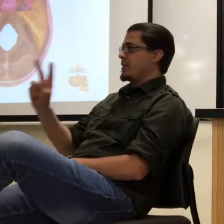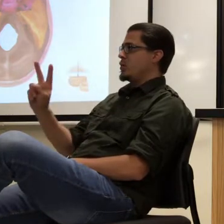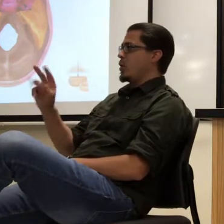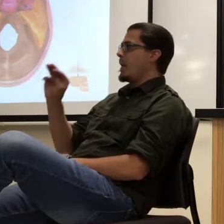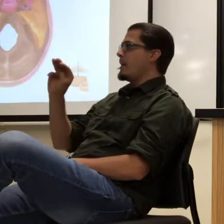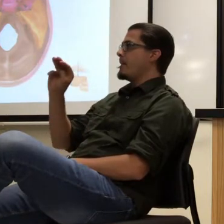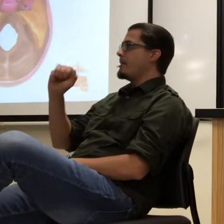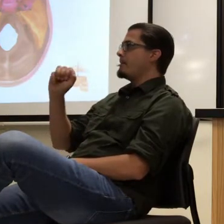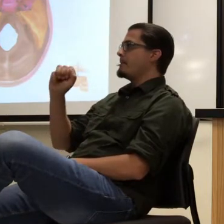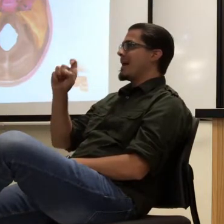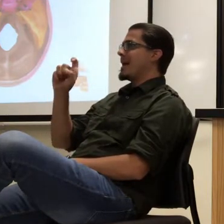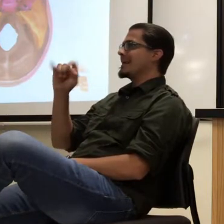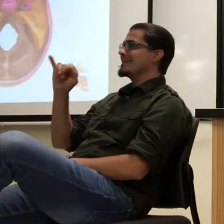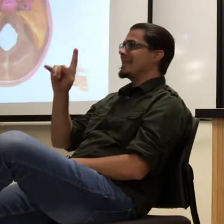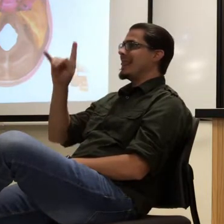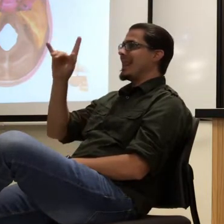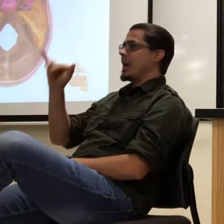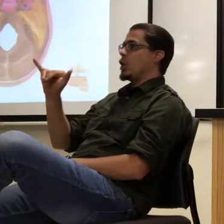maxillary,